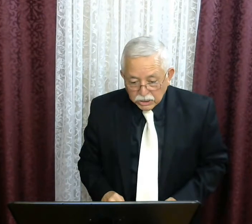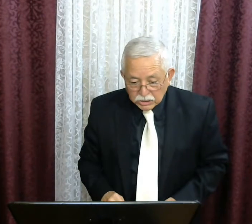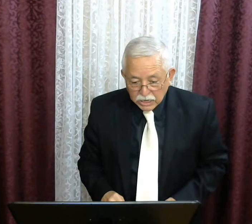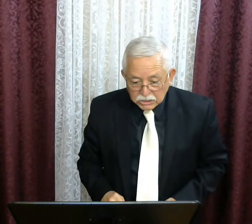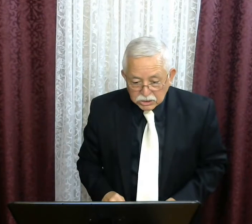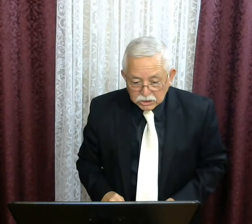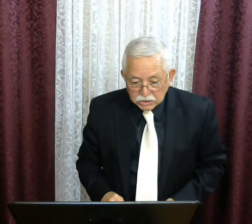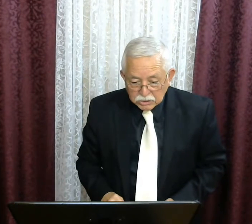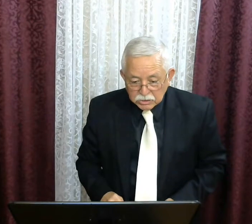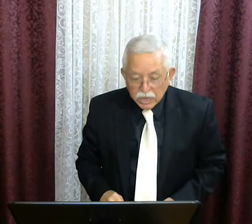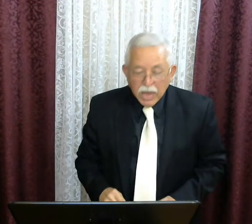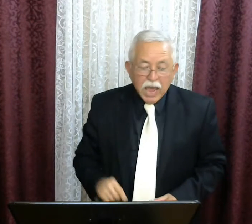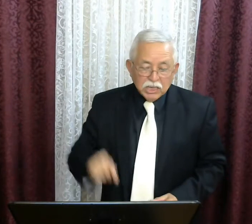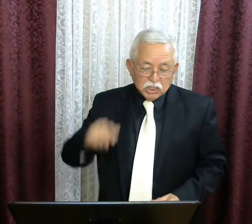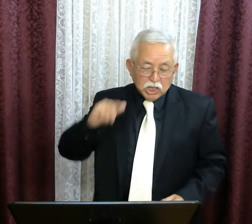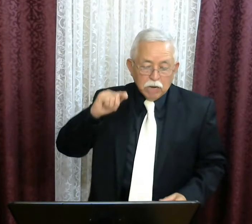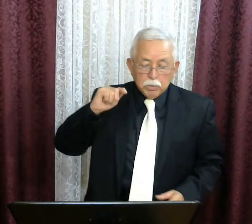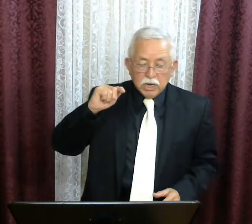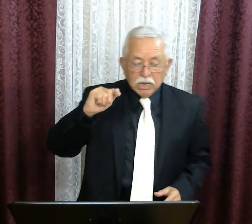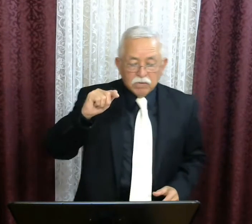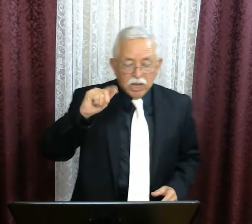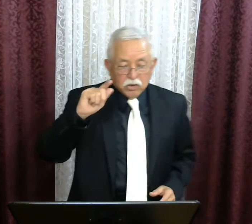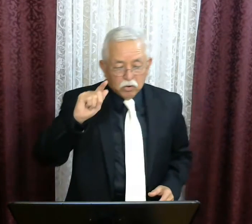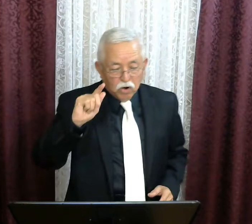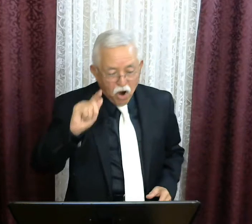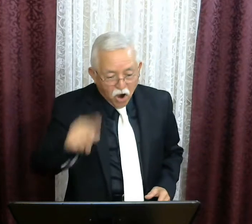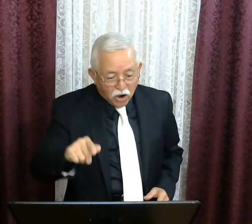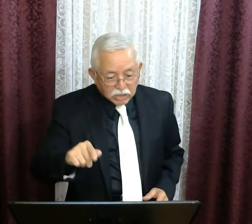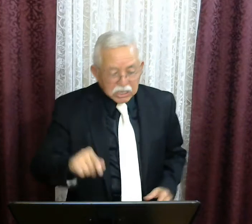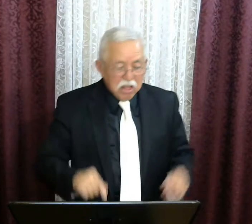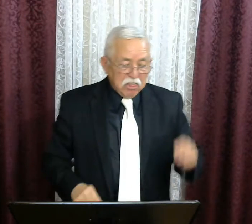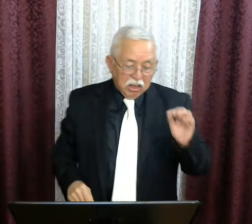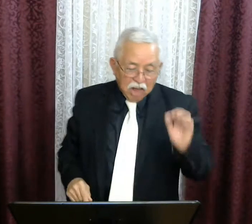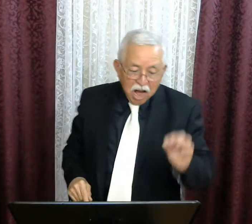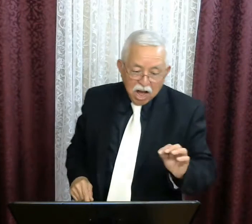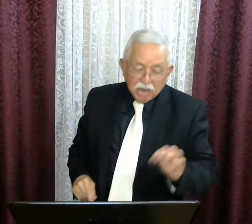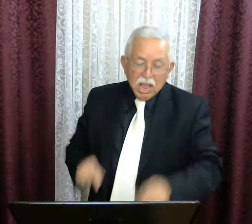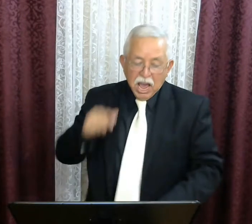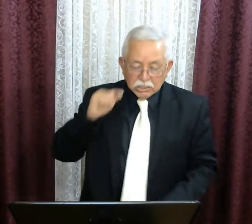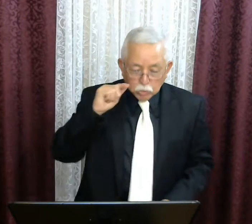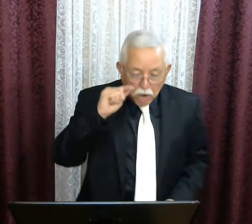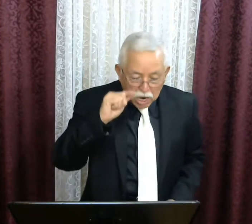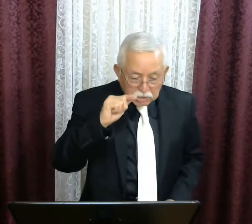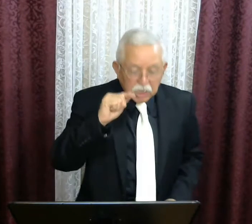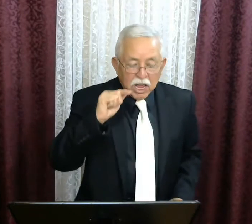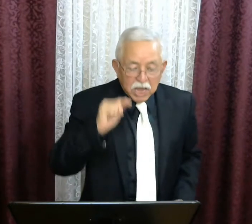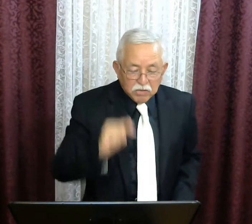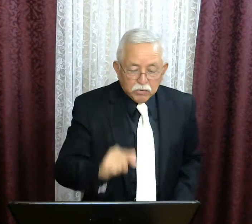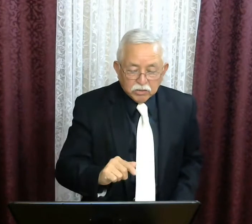Jesus and shall believe in your heart that God has raised him from the